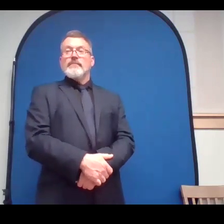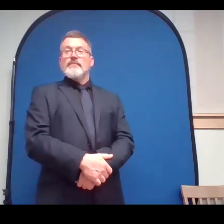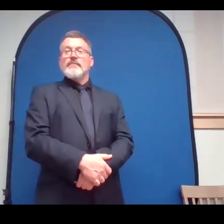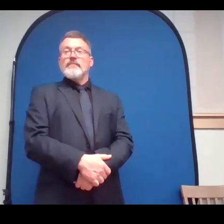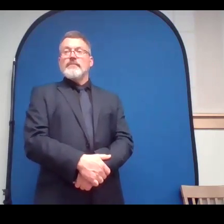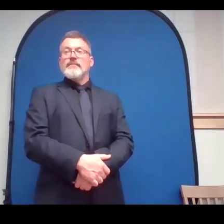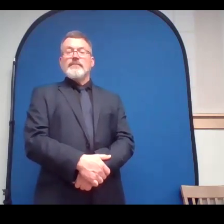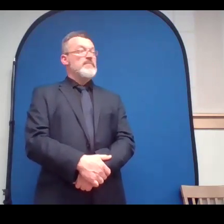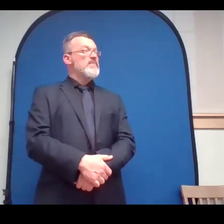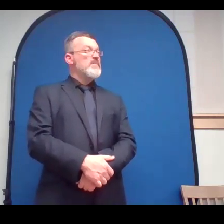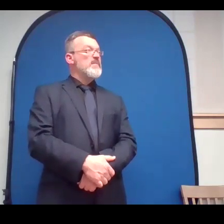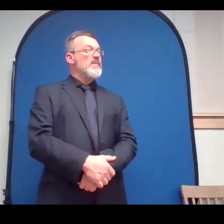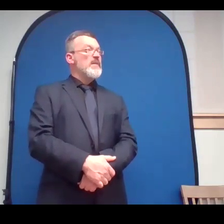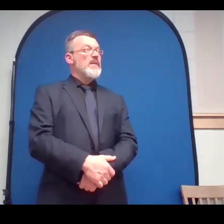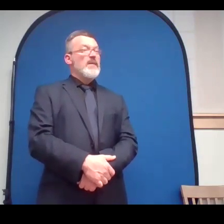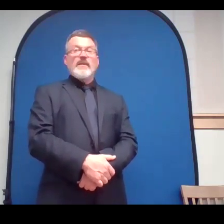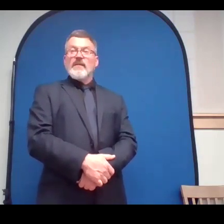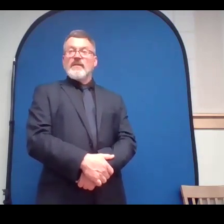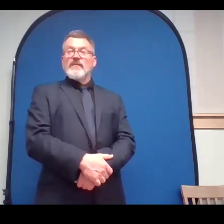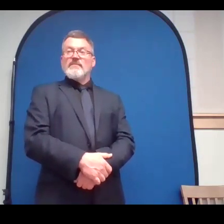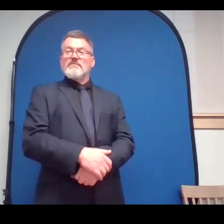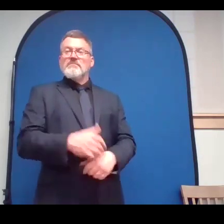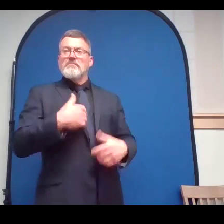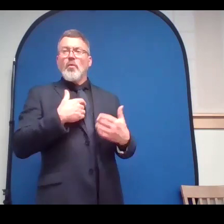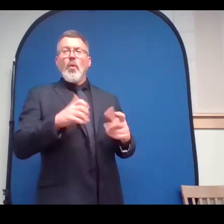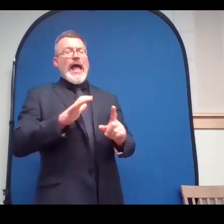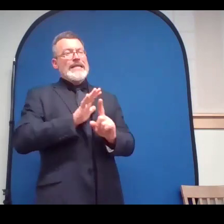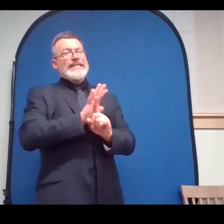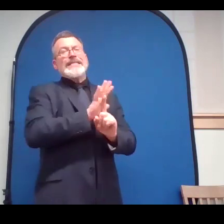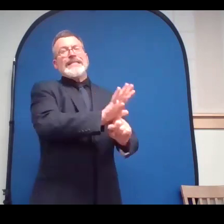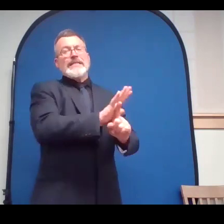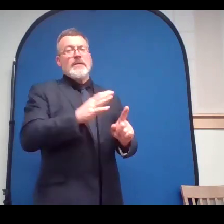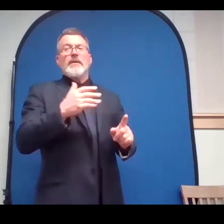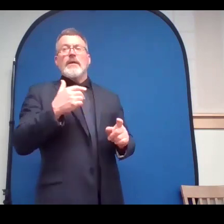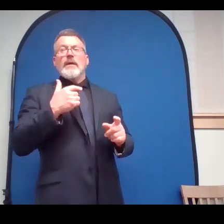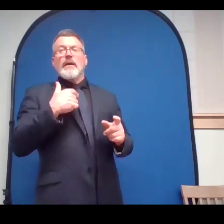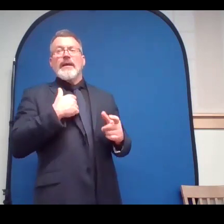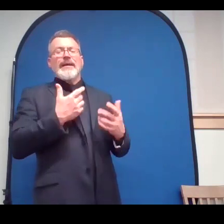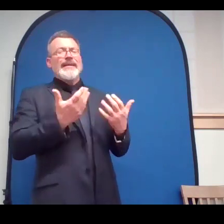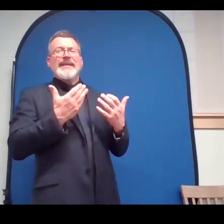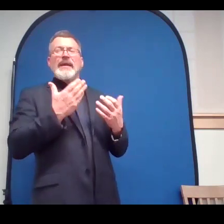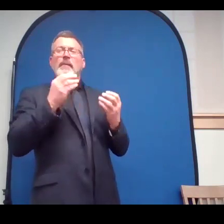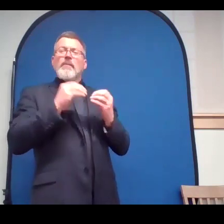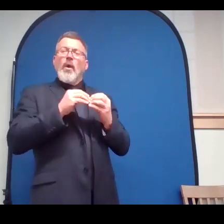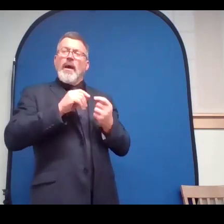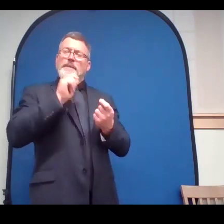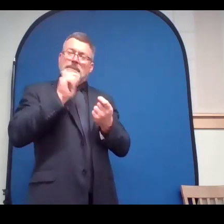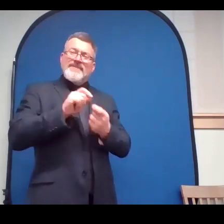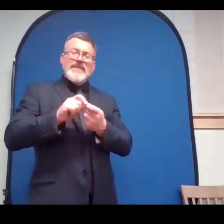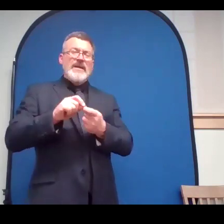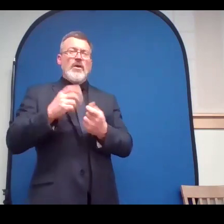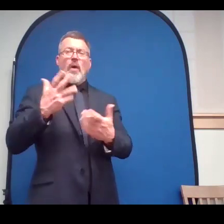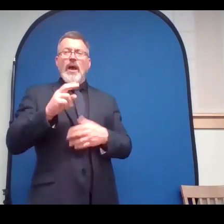course any further. Can you tell us how or what in specific terms Nashua would do differently?